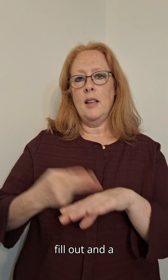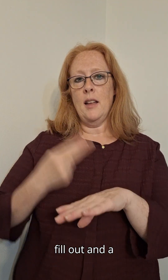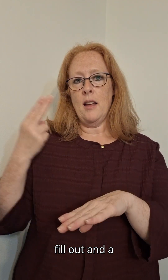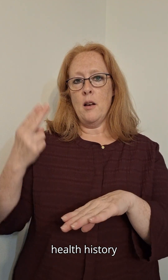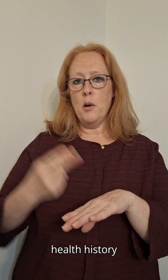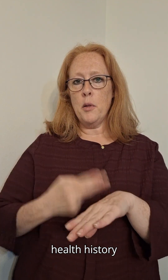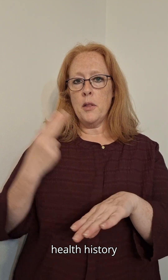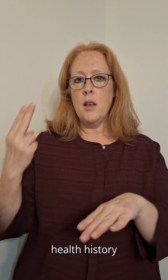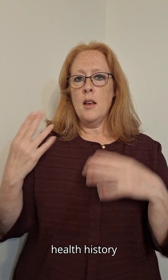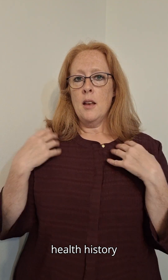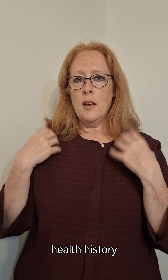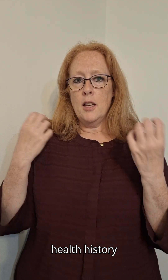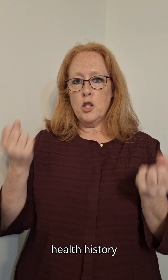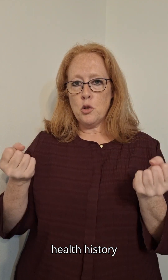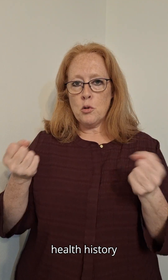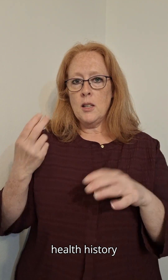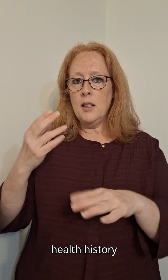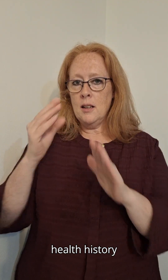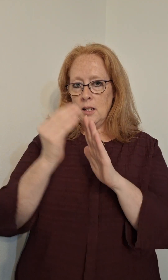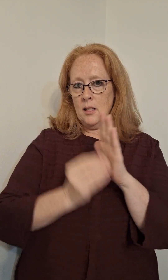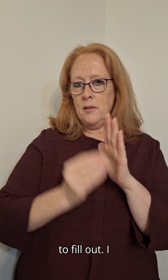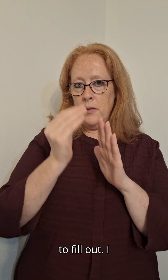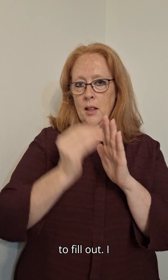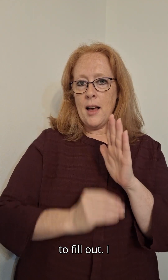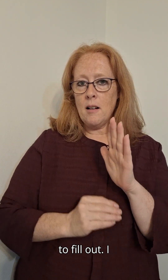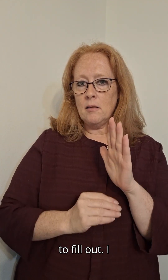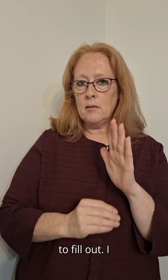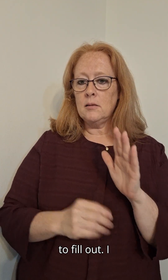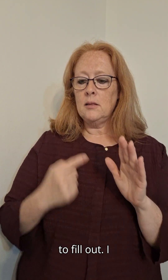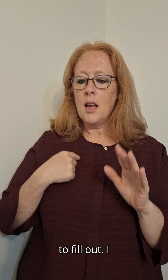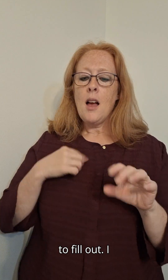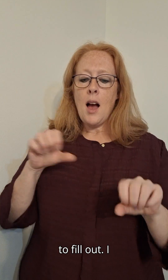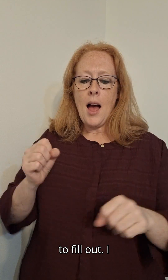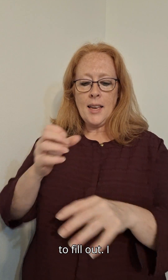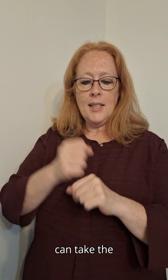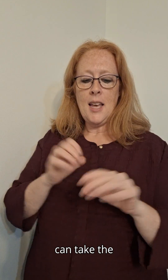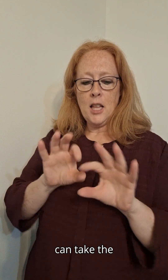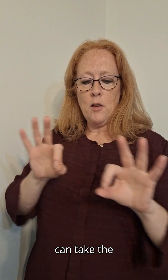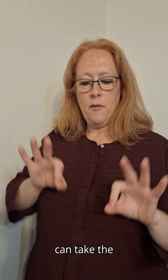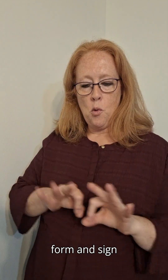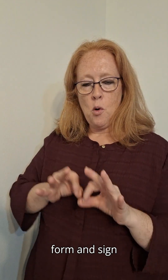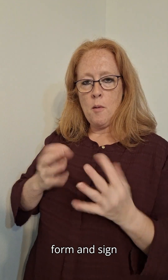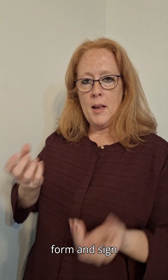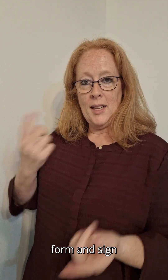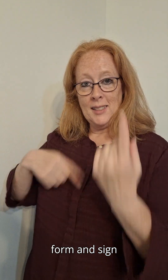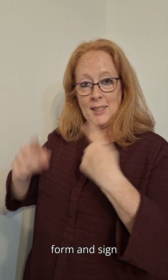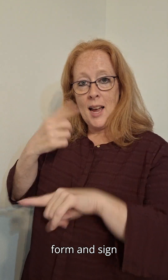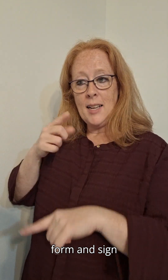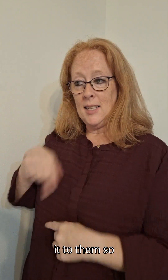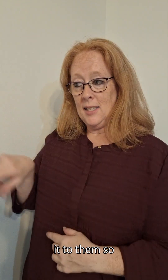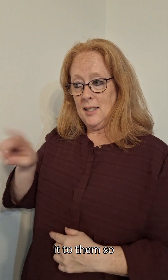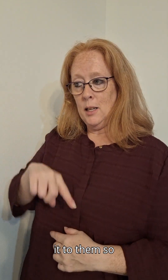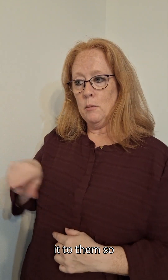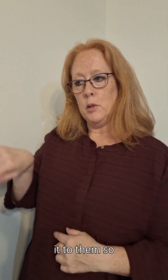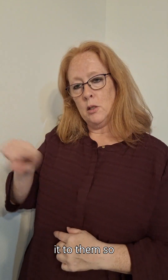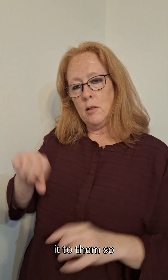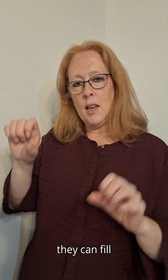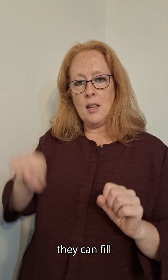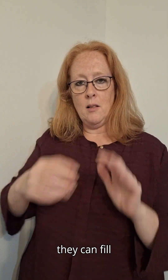and a health history to fill out. I can take the form and sign it to them so they can